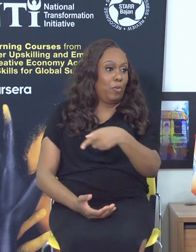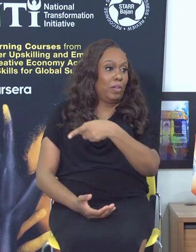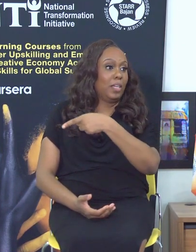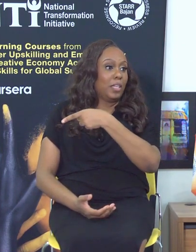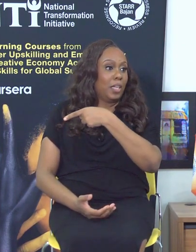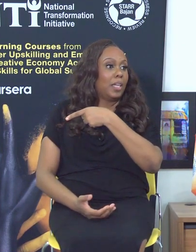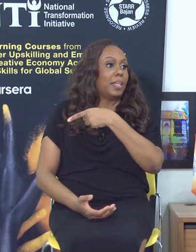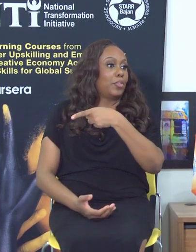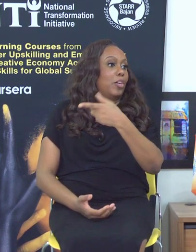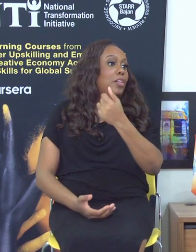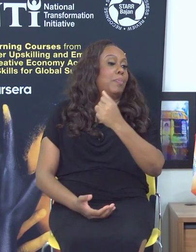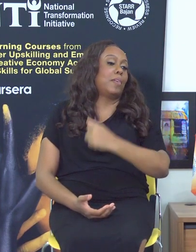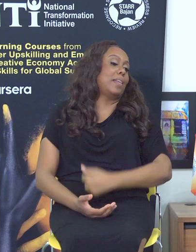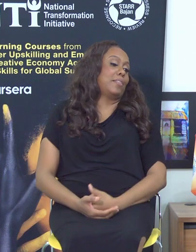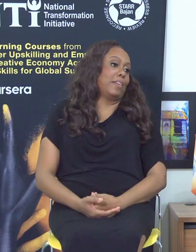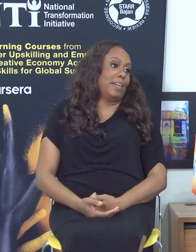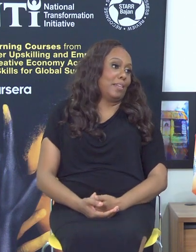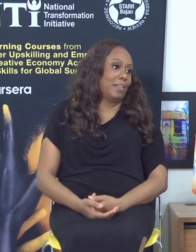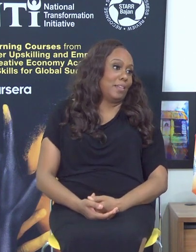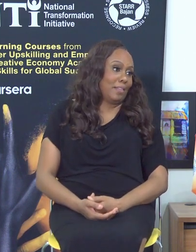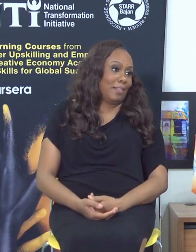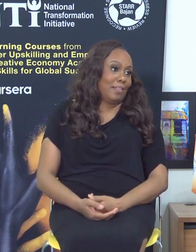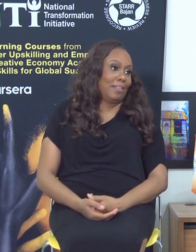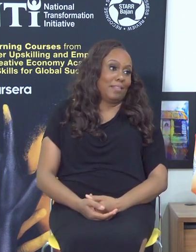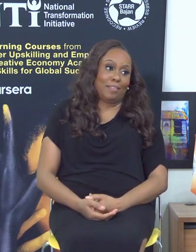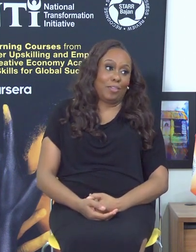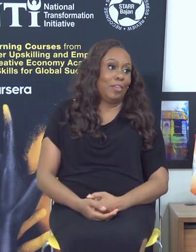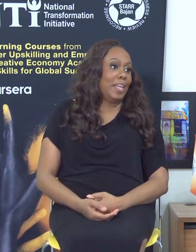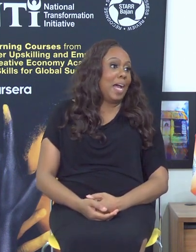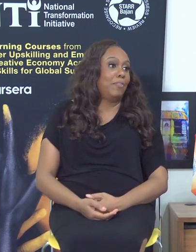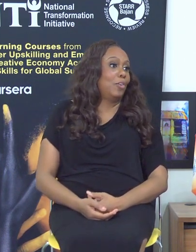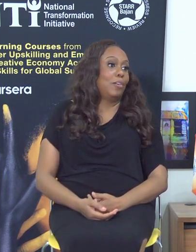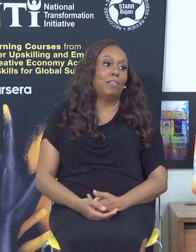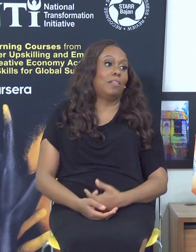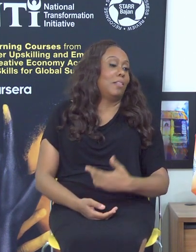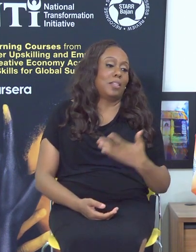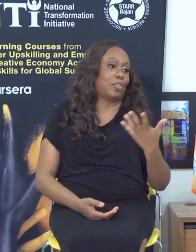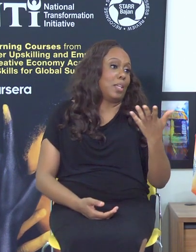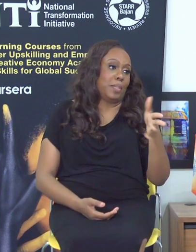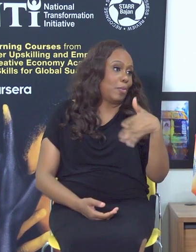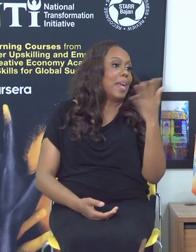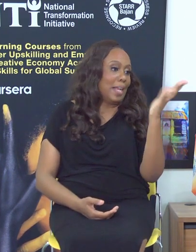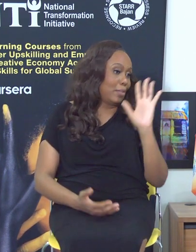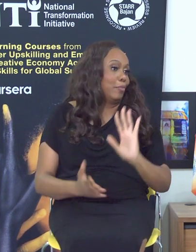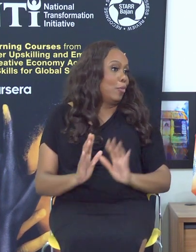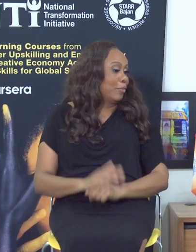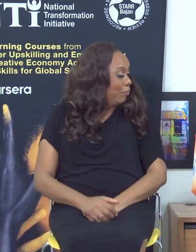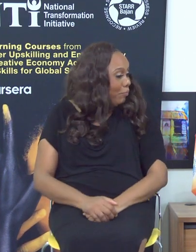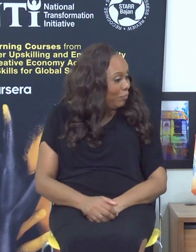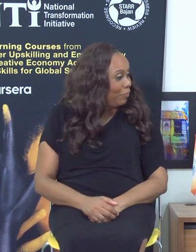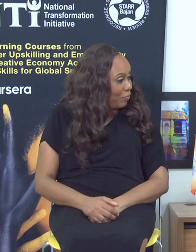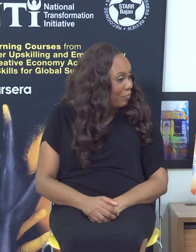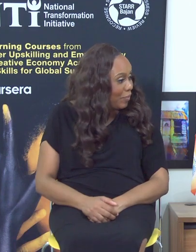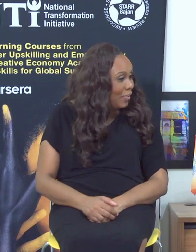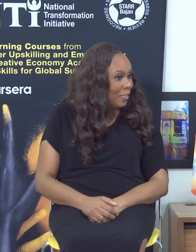see the phone? It's your job to answer it. So they have no choice but to go and answer the phone.